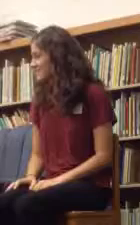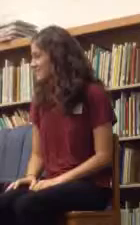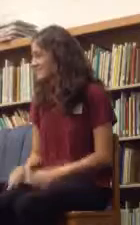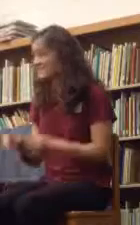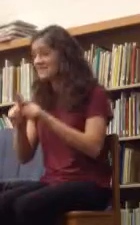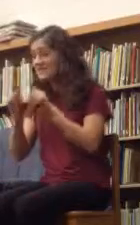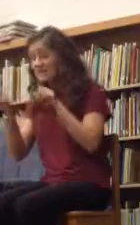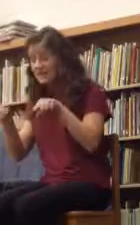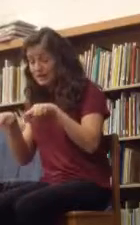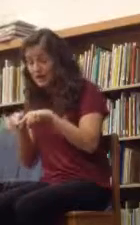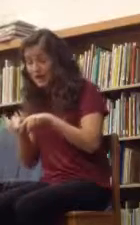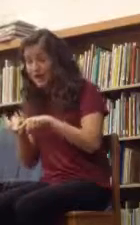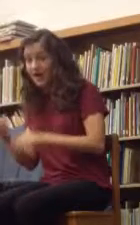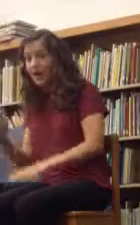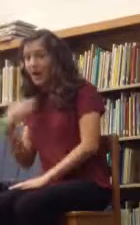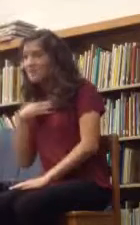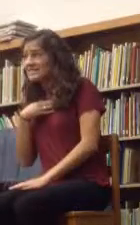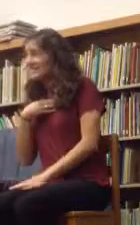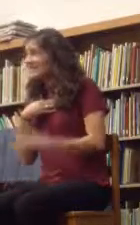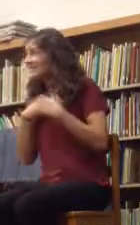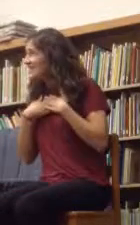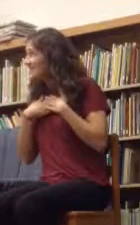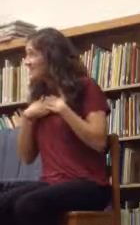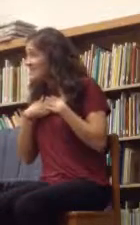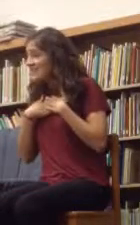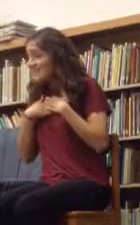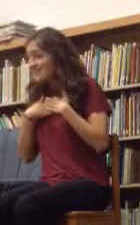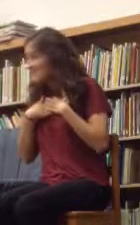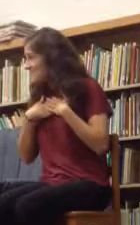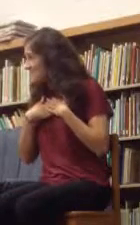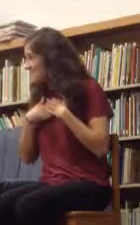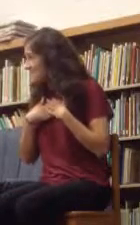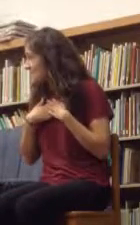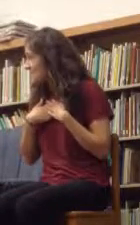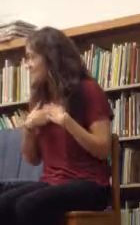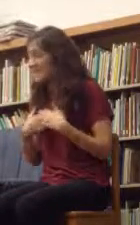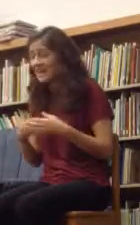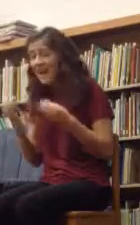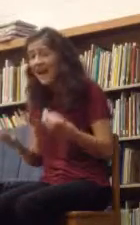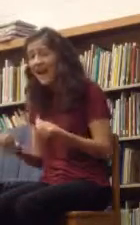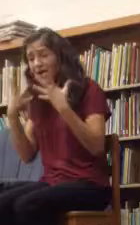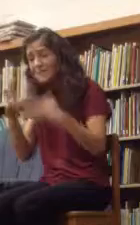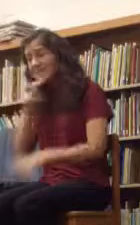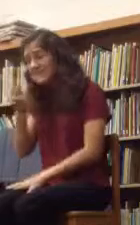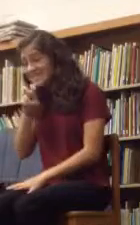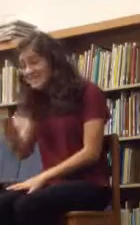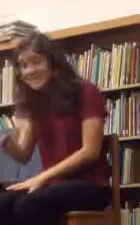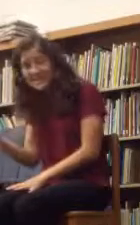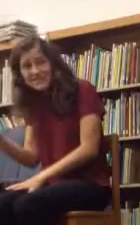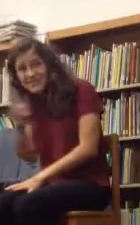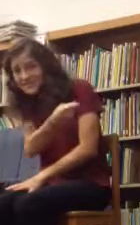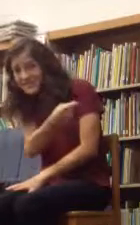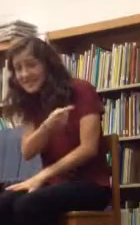Oh, dear, dear, dear! Said Square. How many snakes are out there?